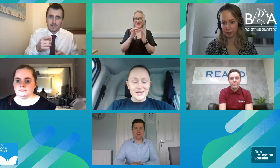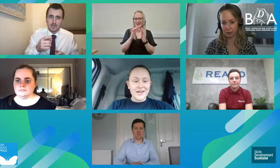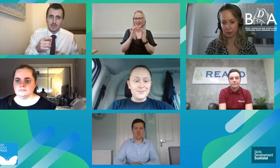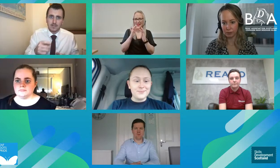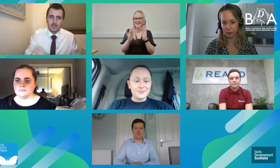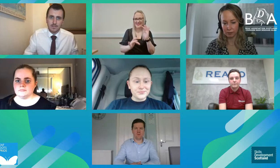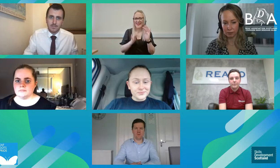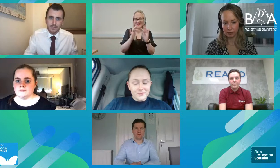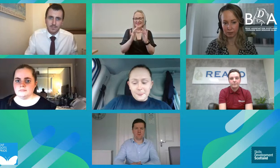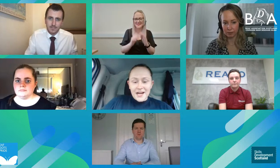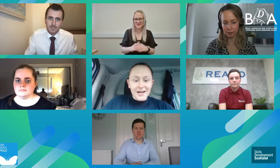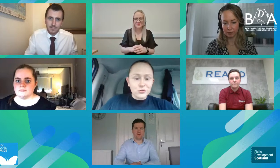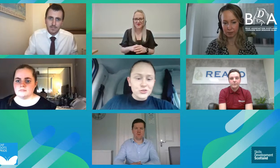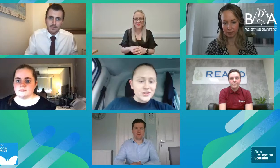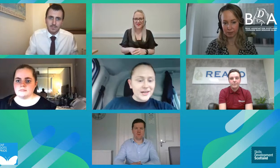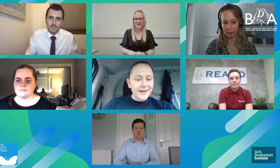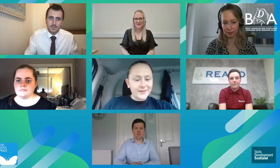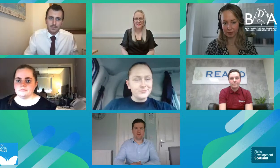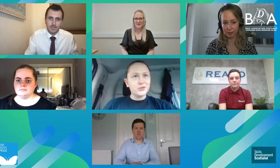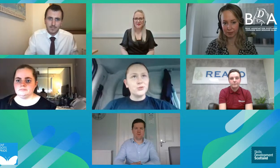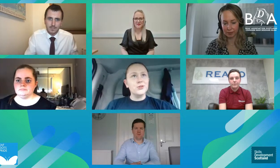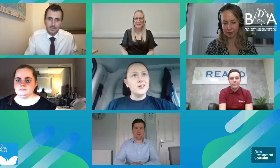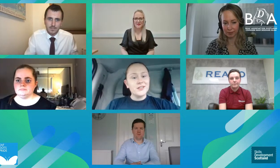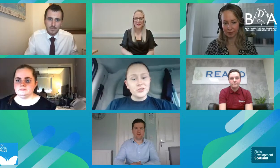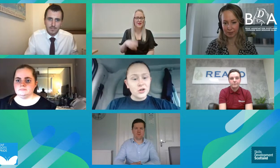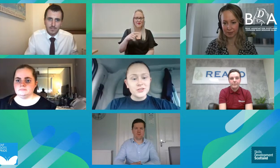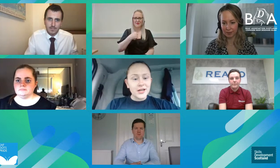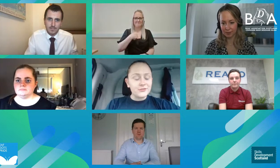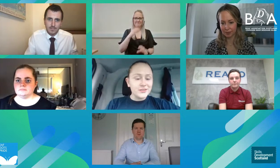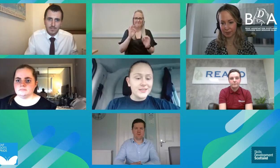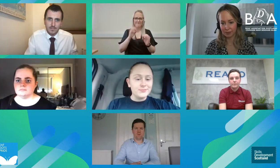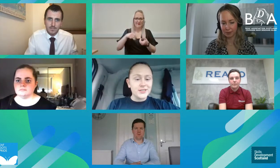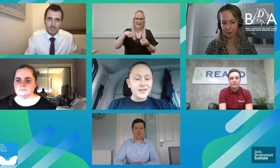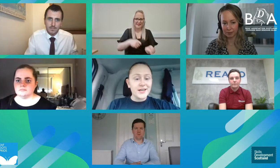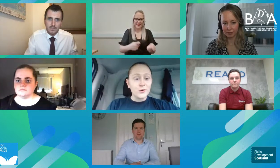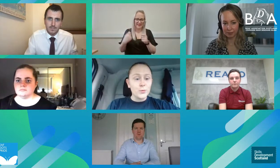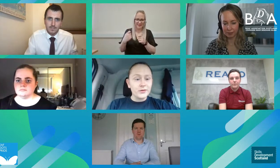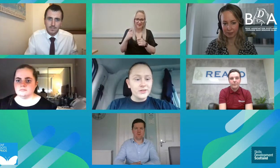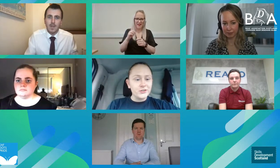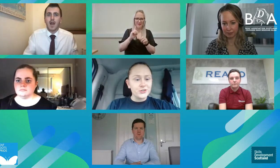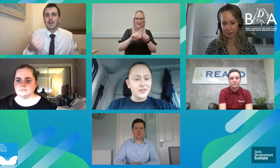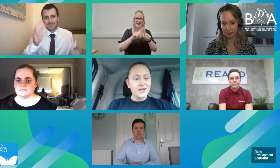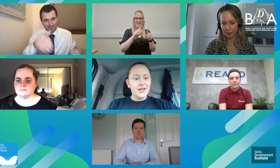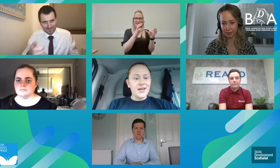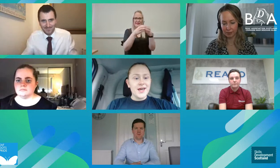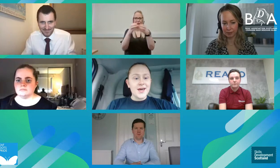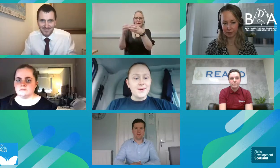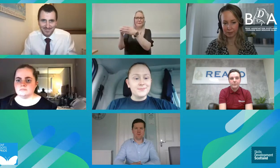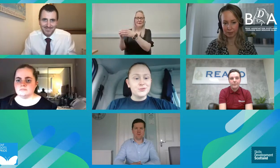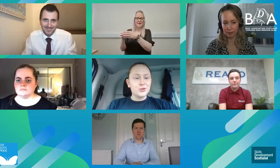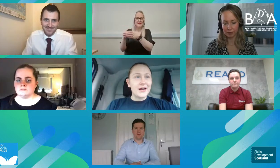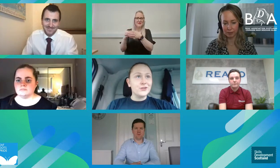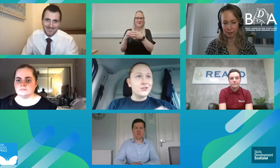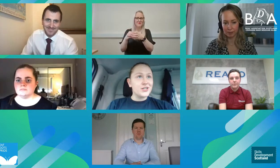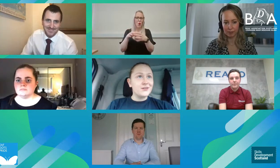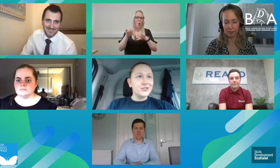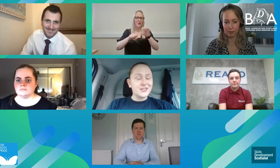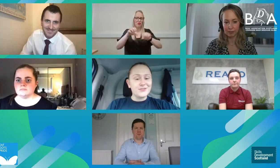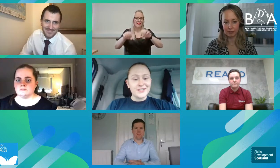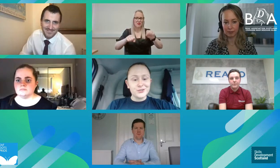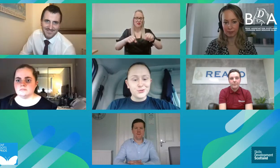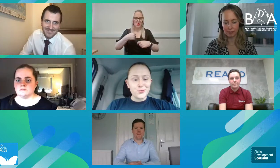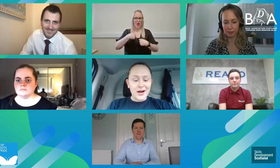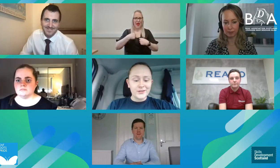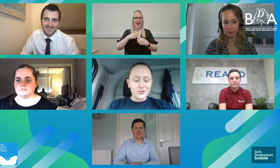So I go into the digging, so lots of different teams in the OpenReach. So I do the